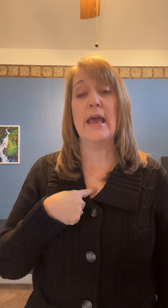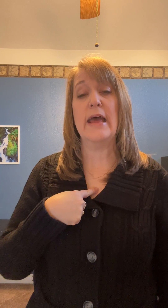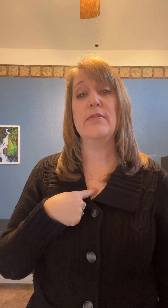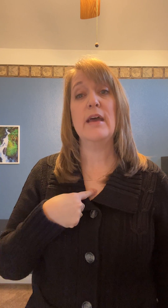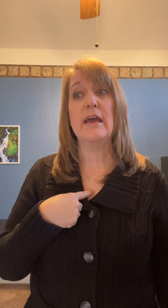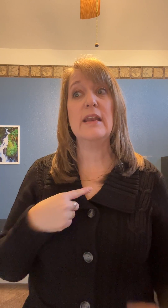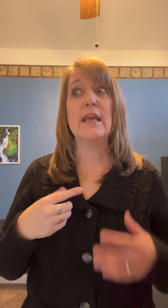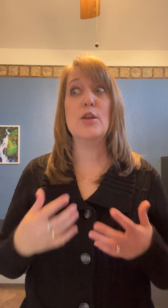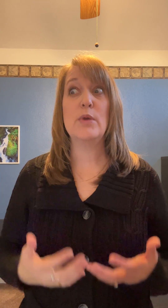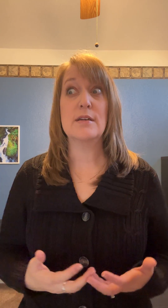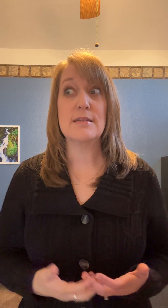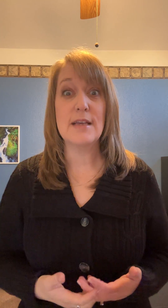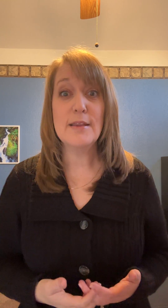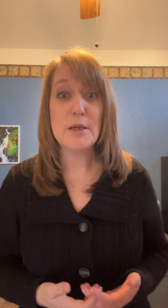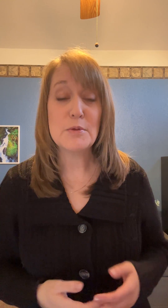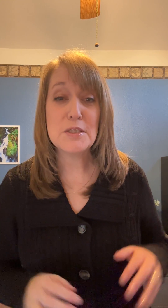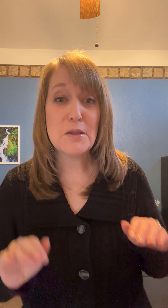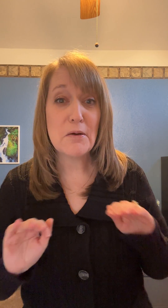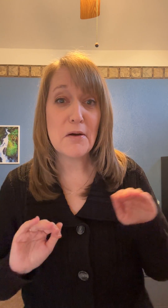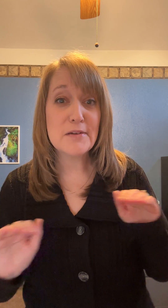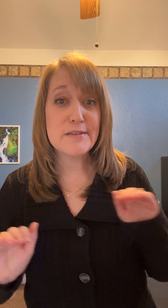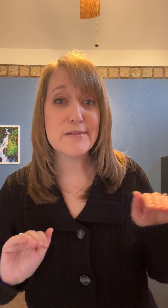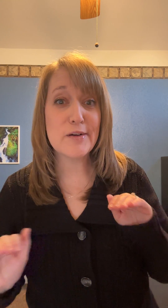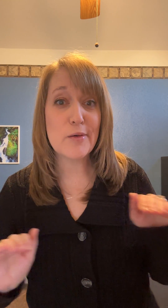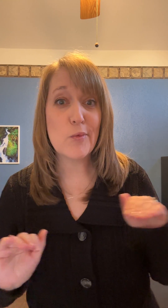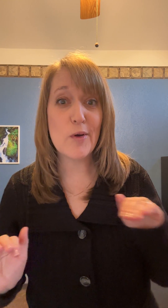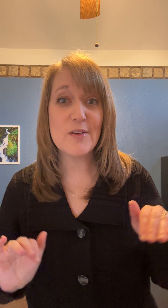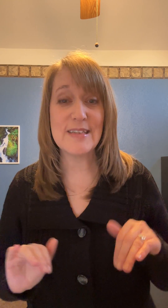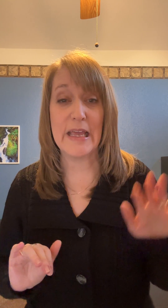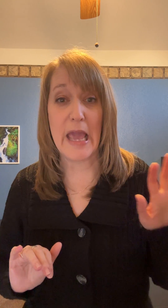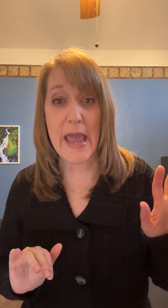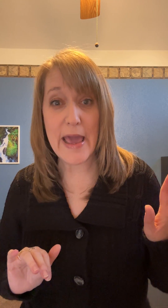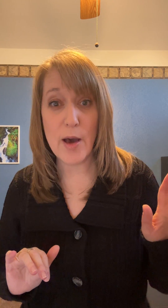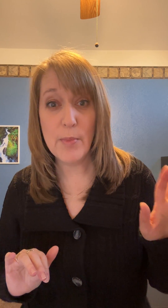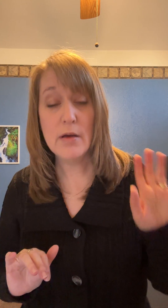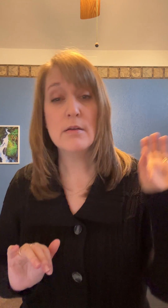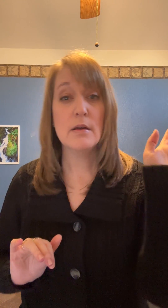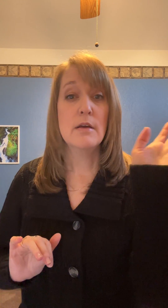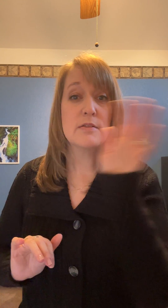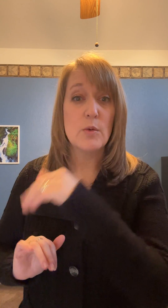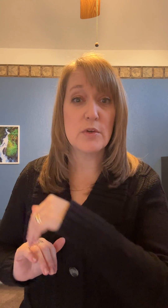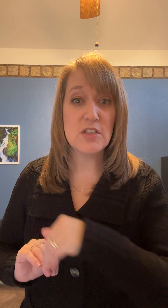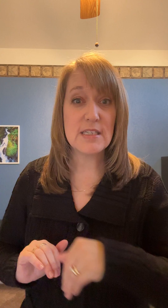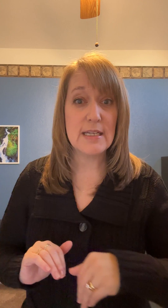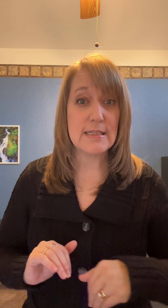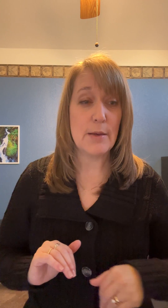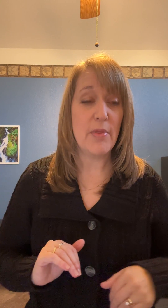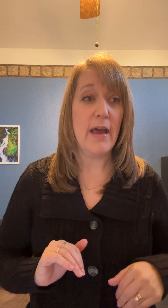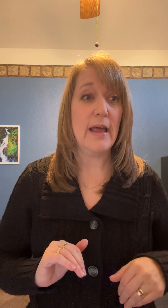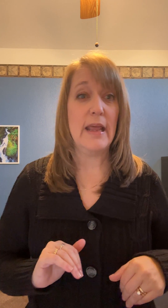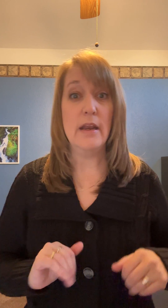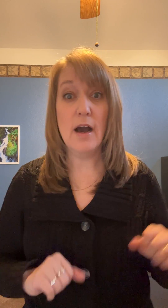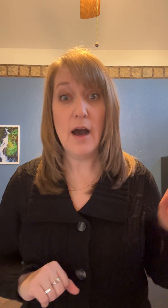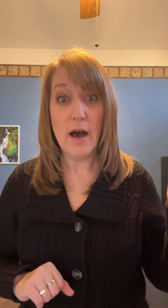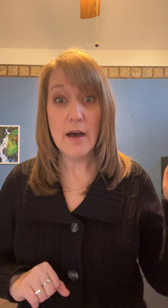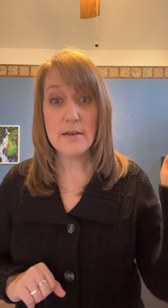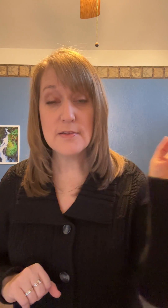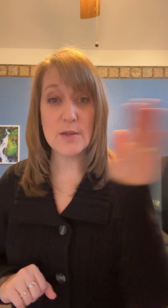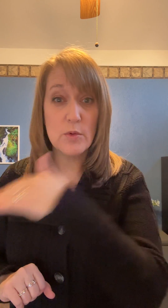And then in American Sign Language, there aren't certain words like am, so we're just gonna skip that, and so we're just